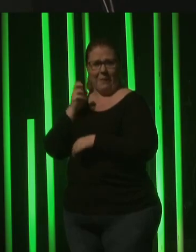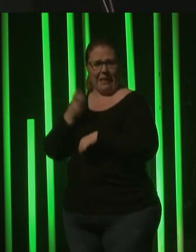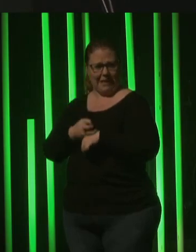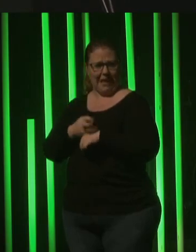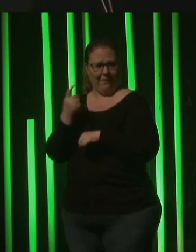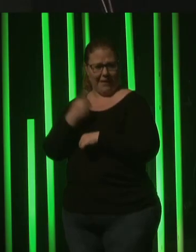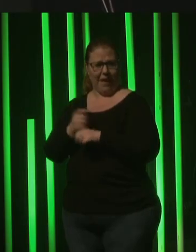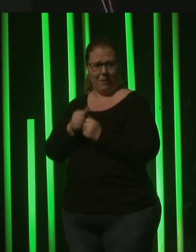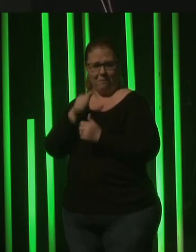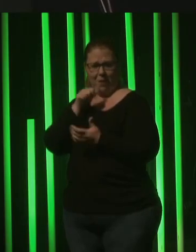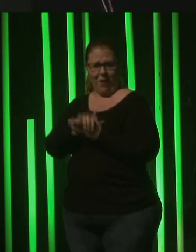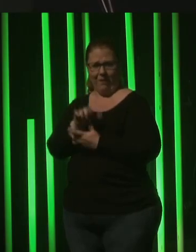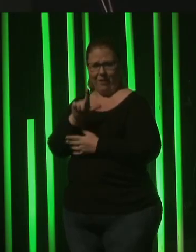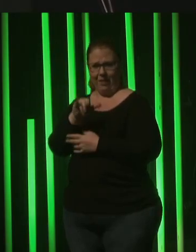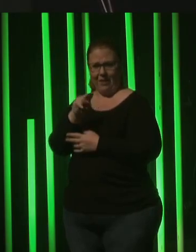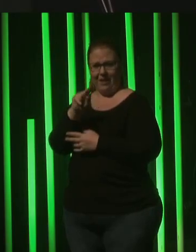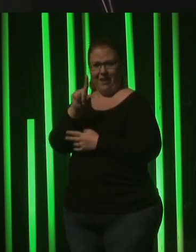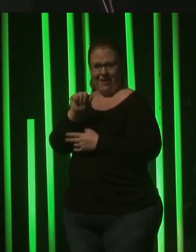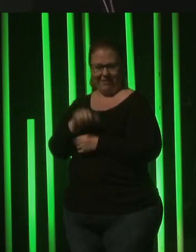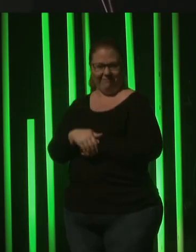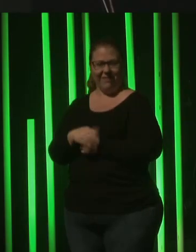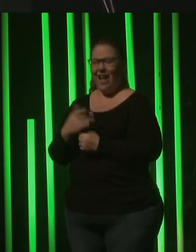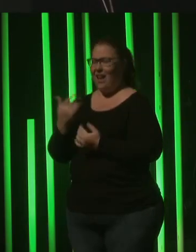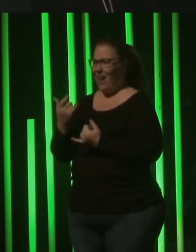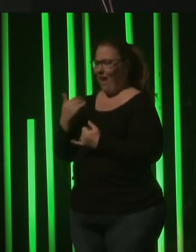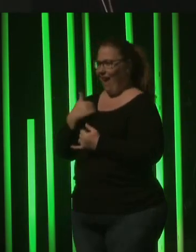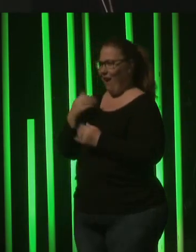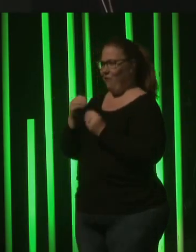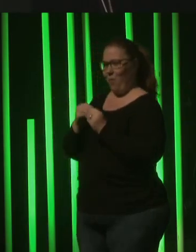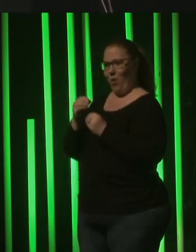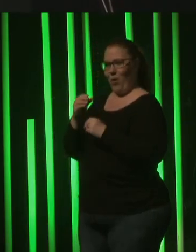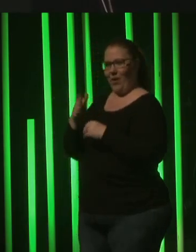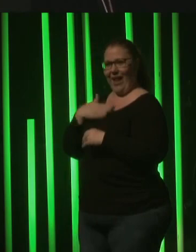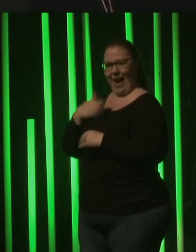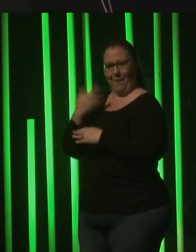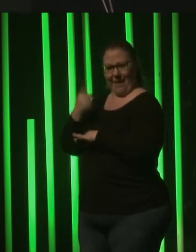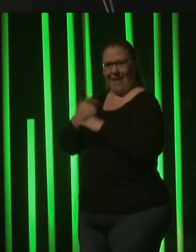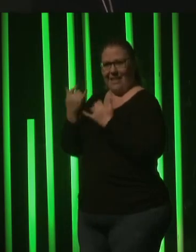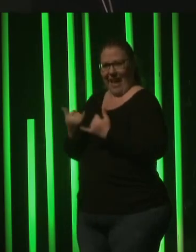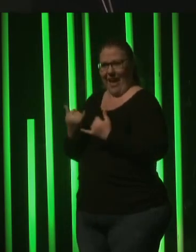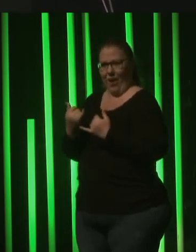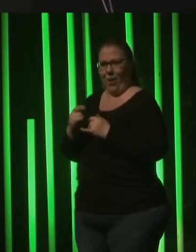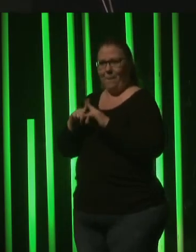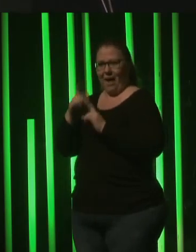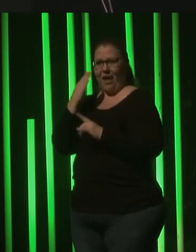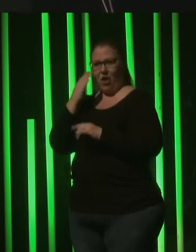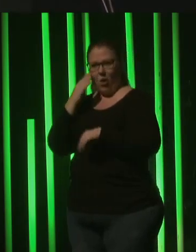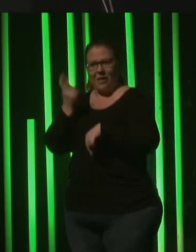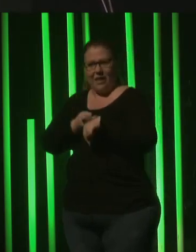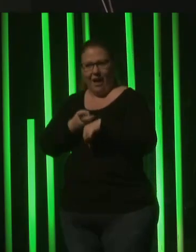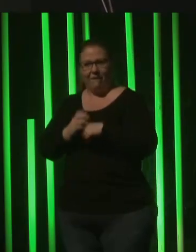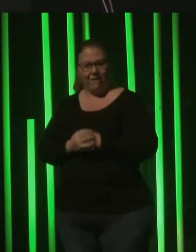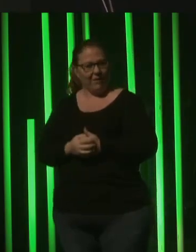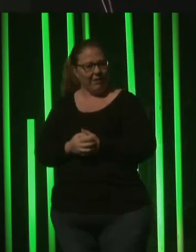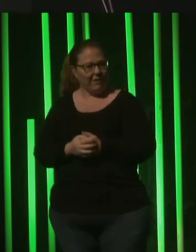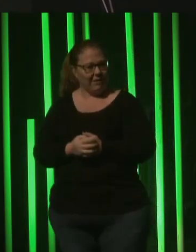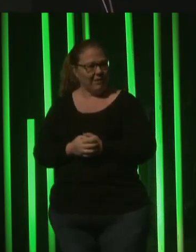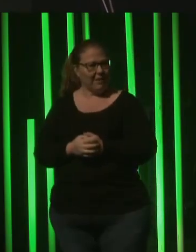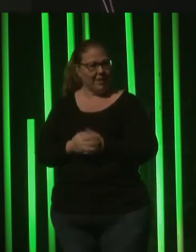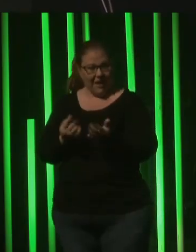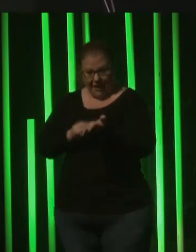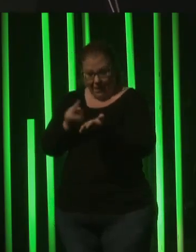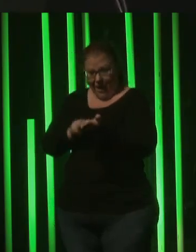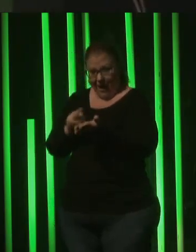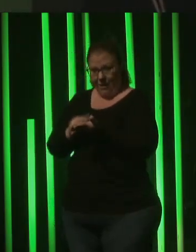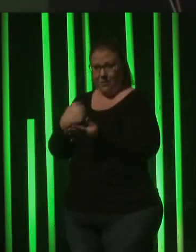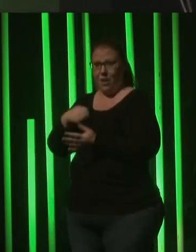Glenda. Now, I have more happy days than tough days, but I know it's tough. Or sometimes